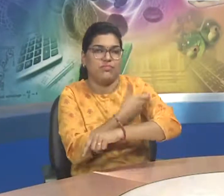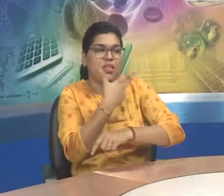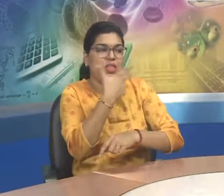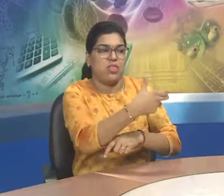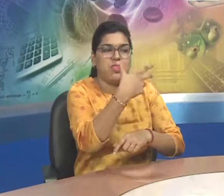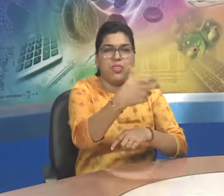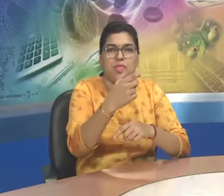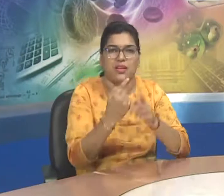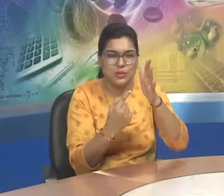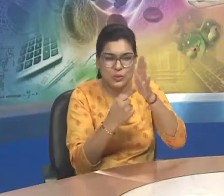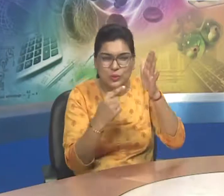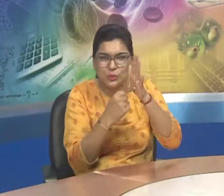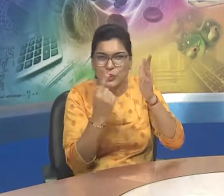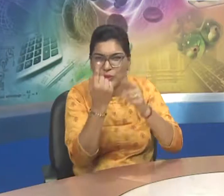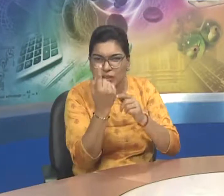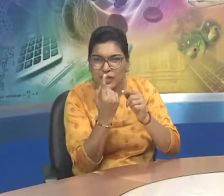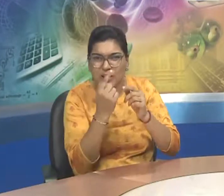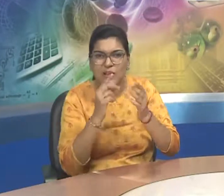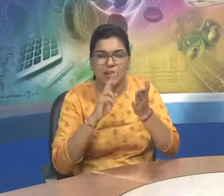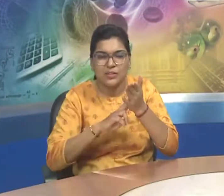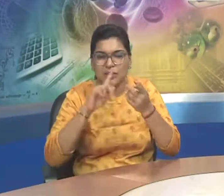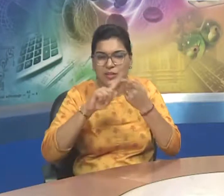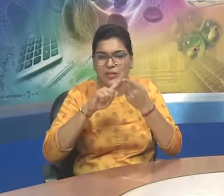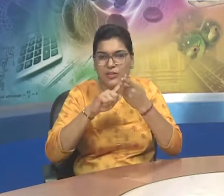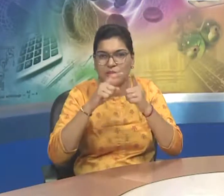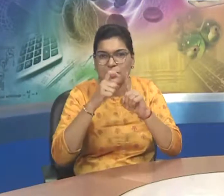cause contaminated needles